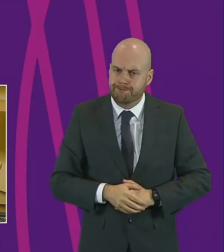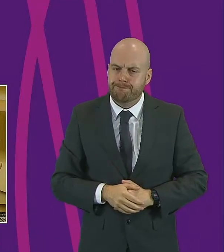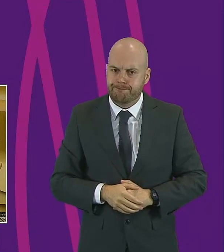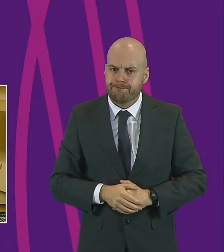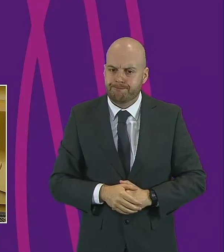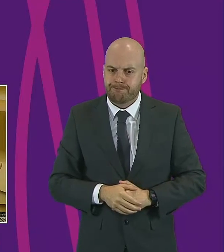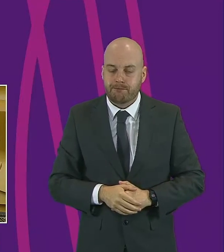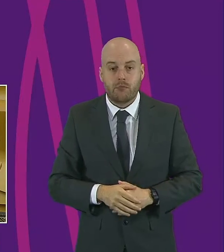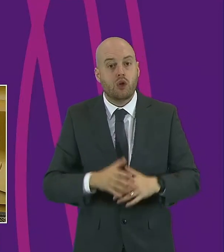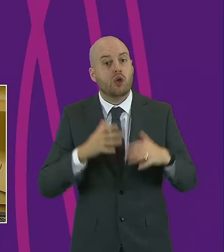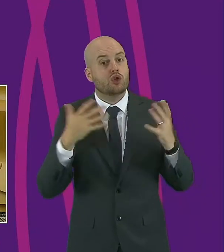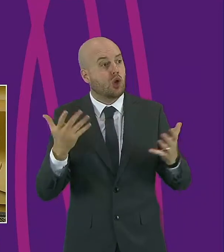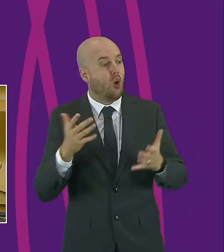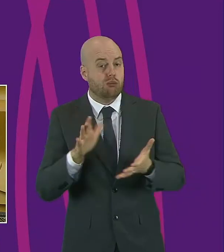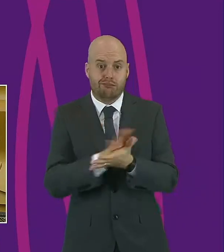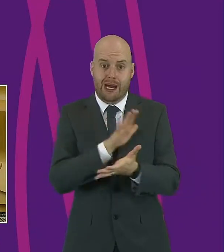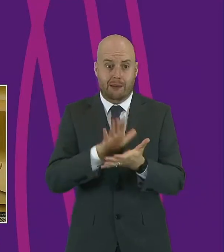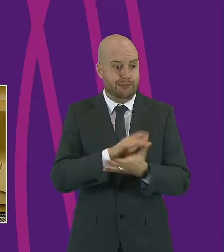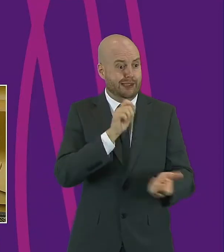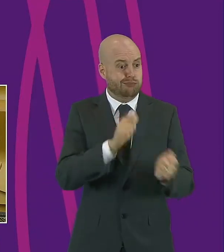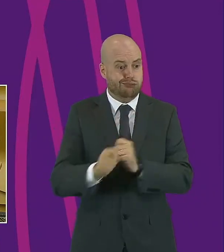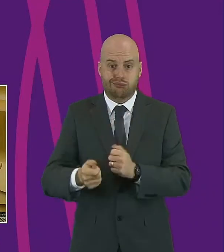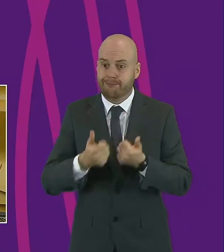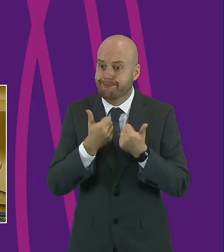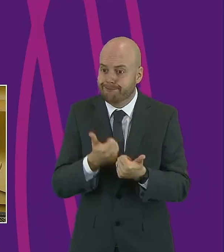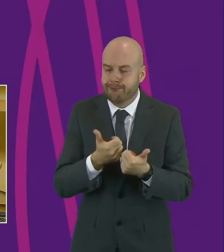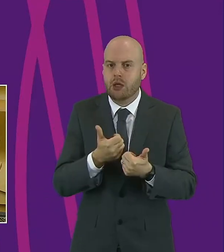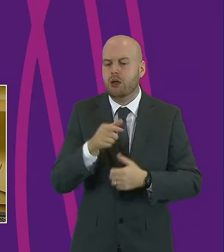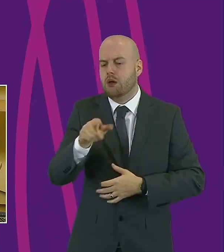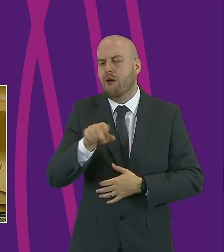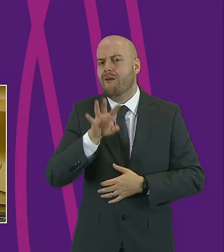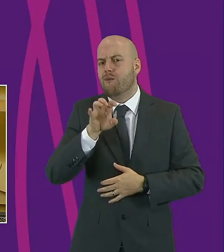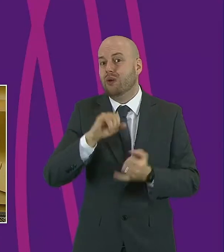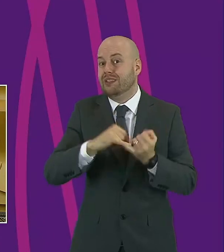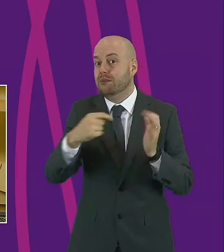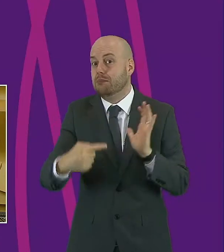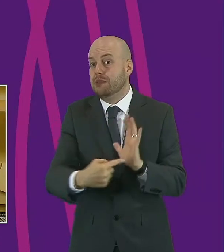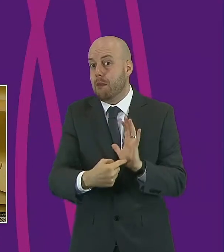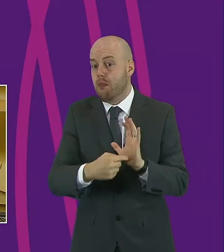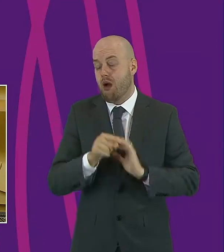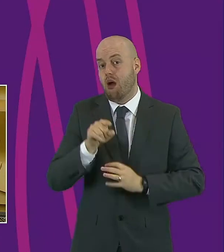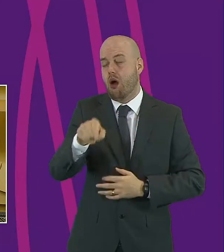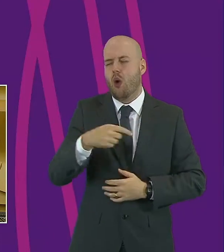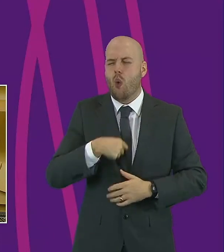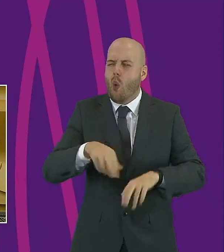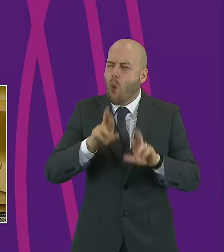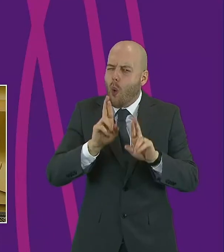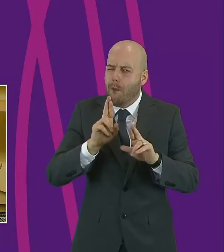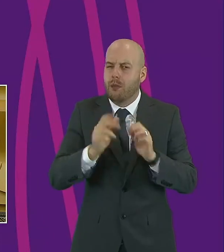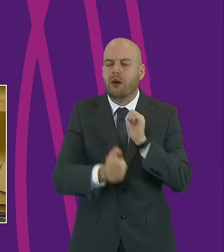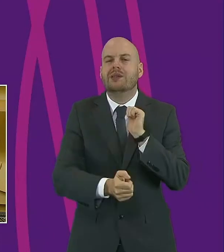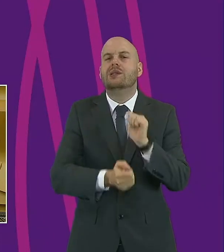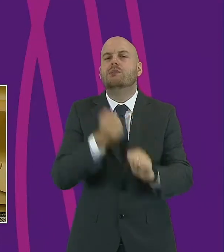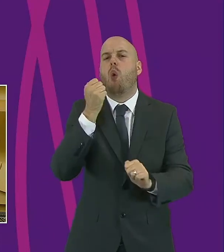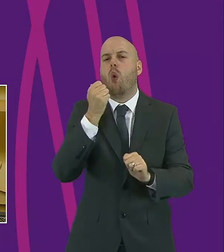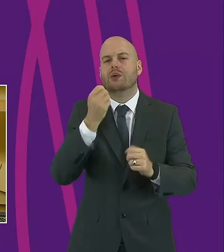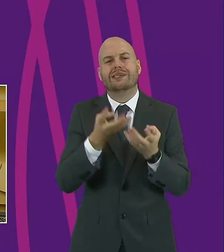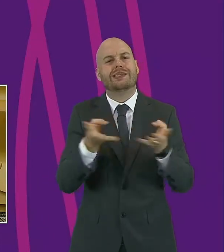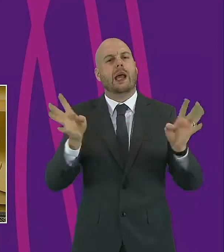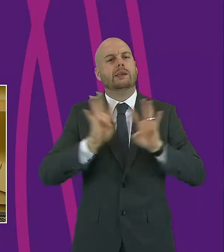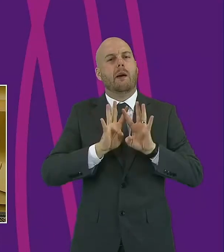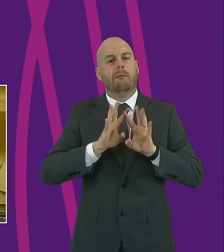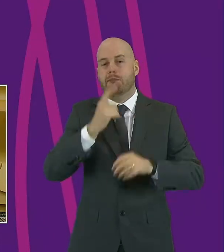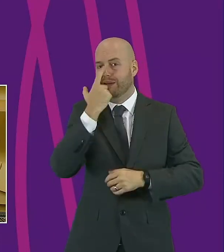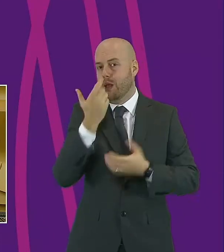significant caveat, we hope that from 14 September, sports stadia will be able to reopen, though only for limited numbers of spectators and with